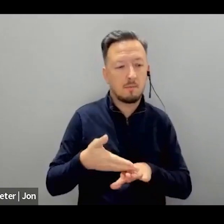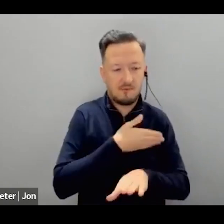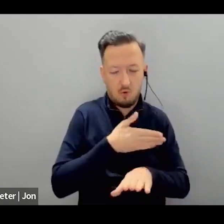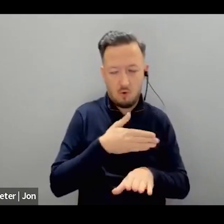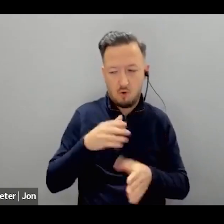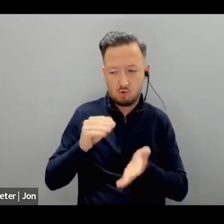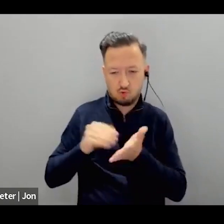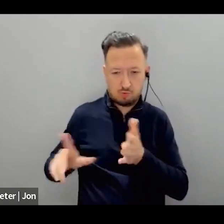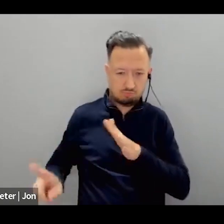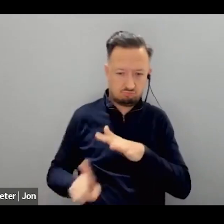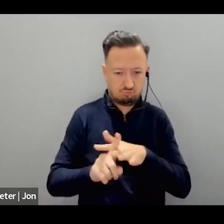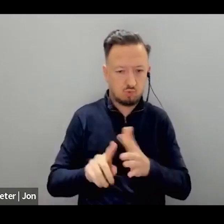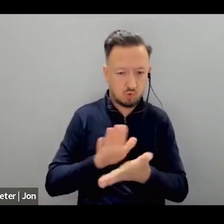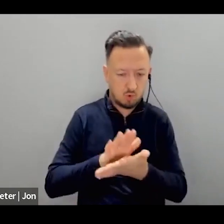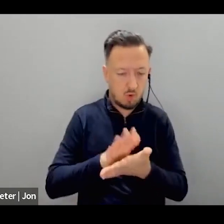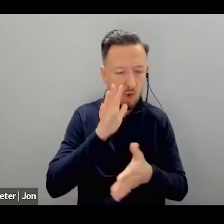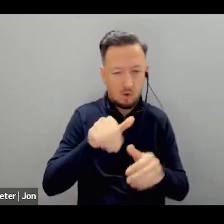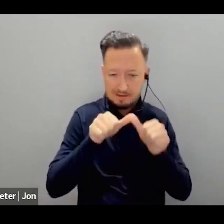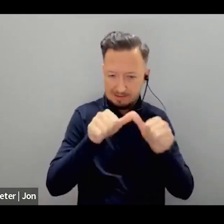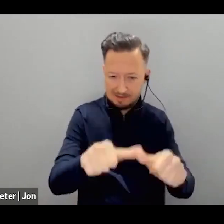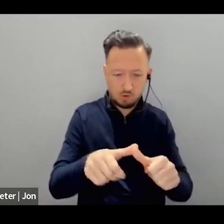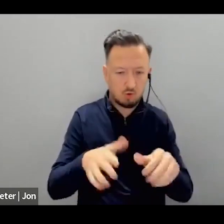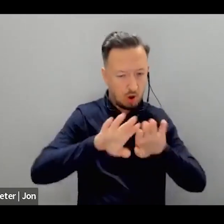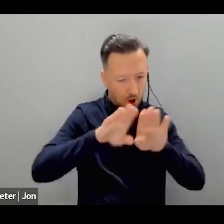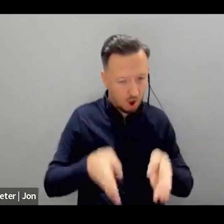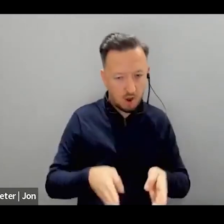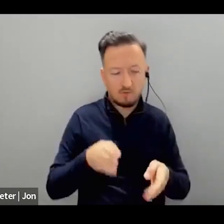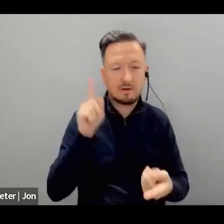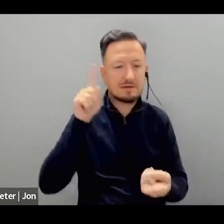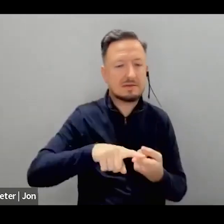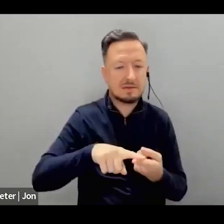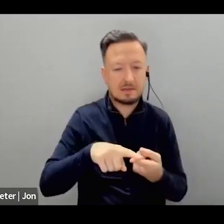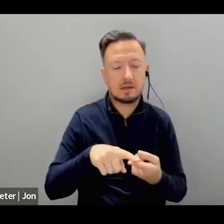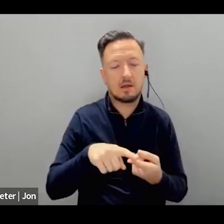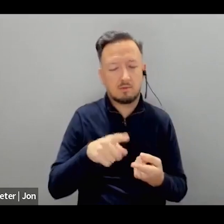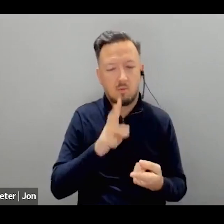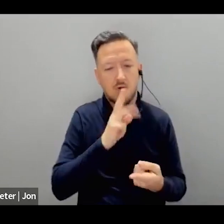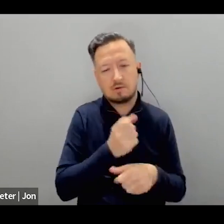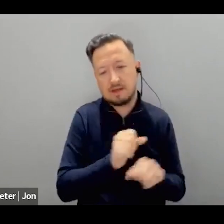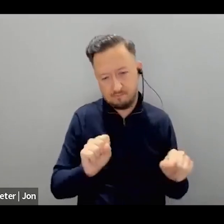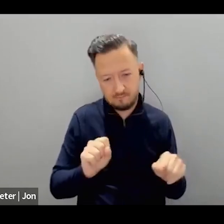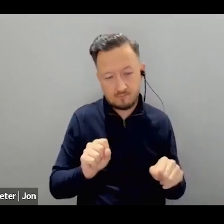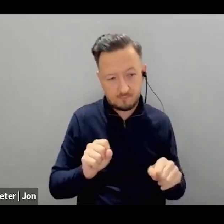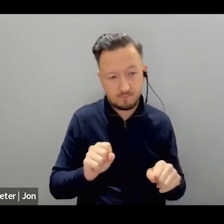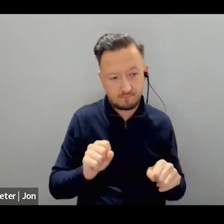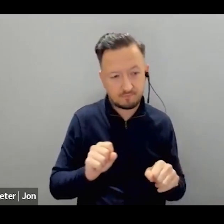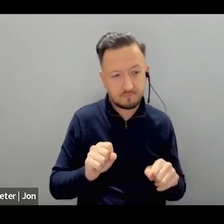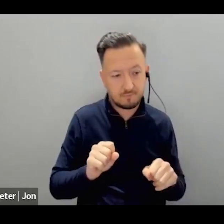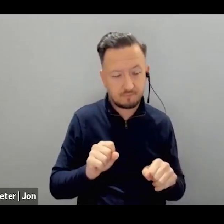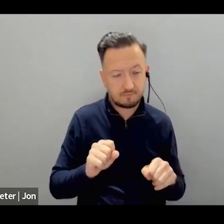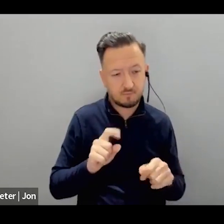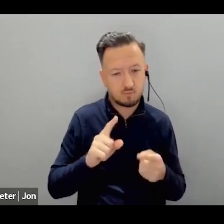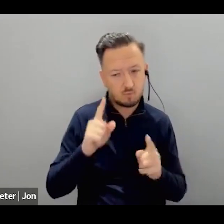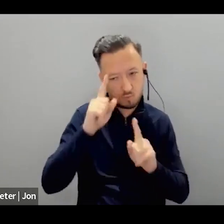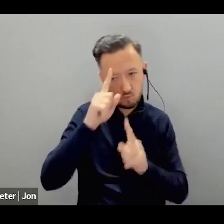those covered until testing shows that the water is safe for consumption, however long that takes. To mitigate